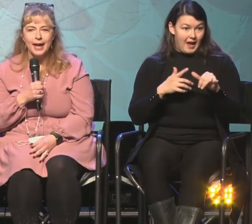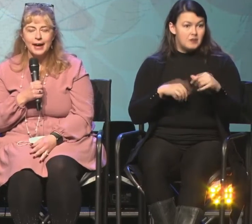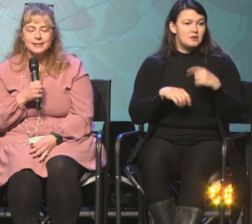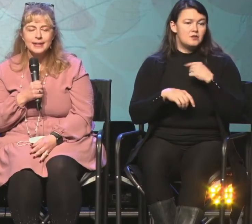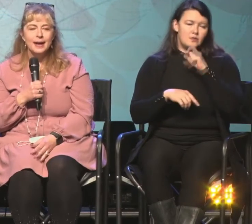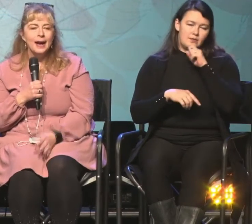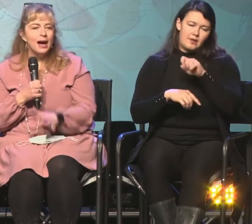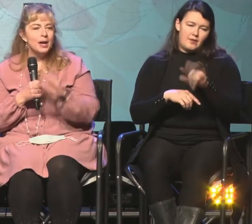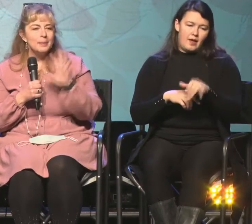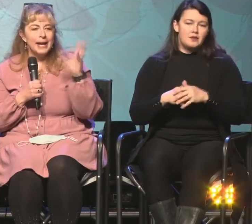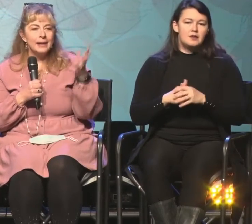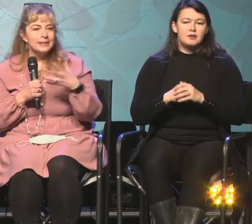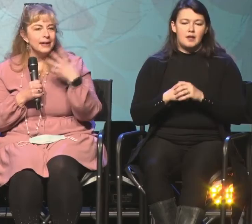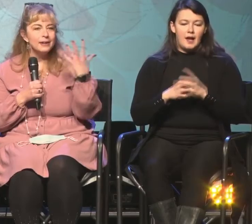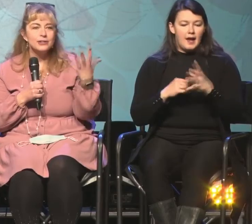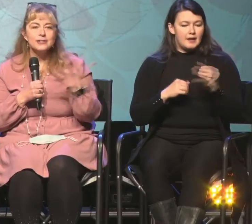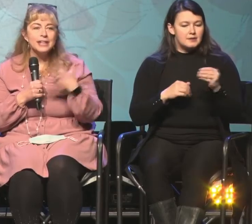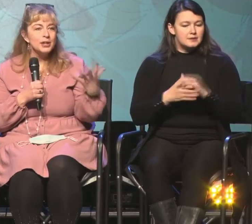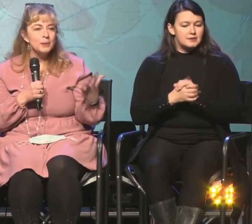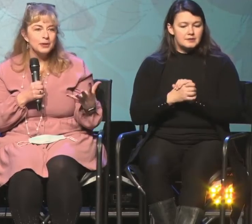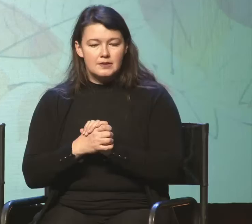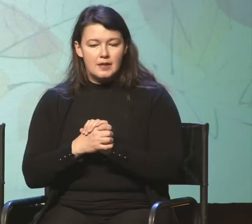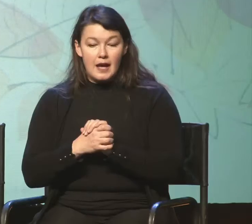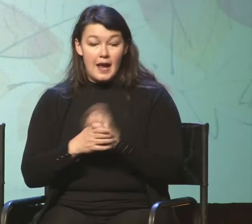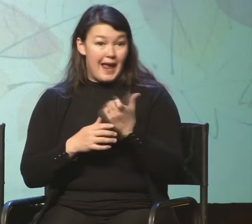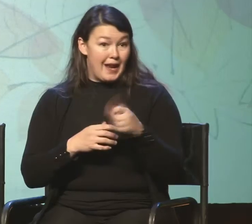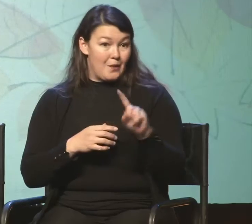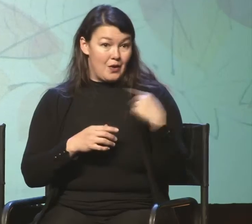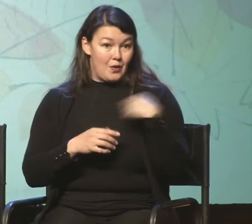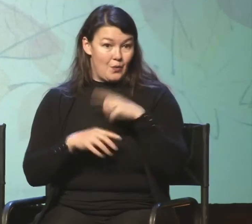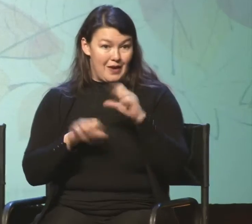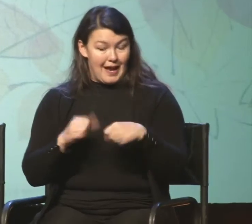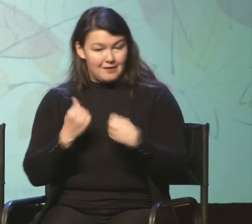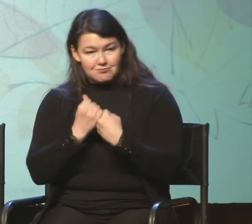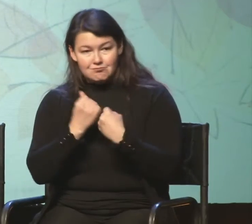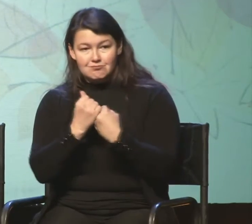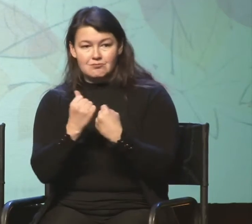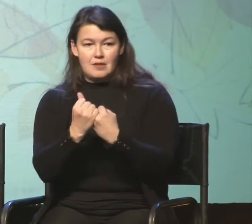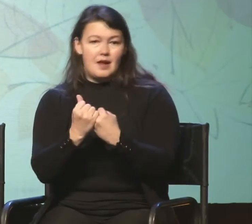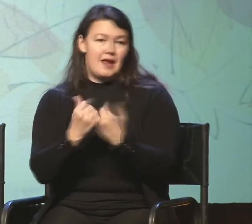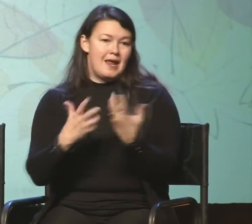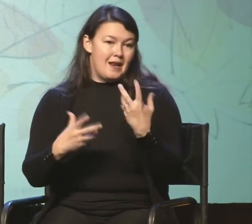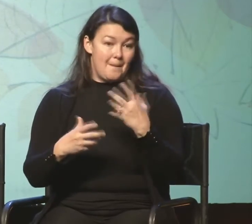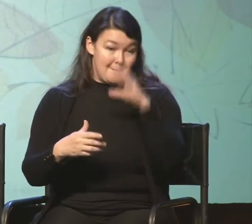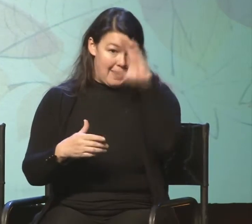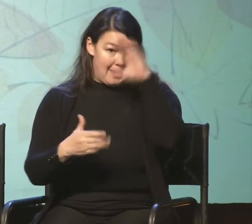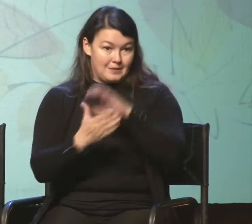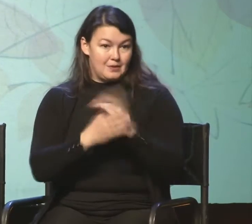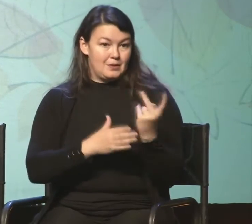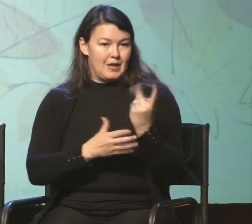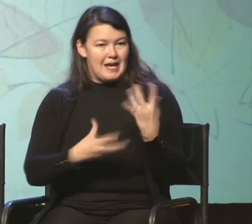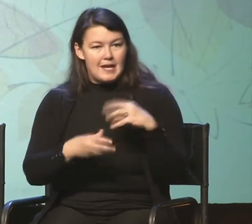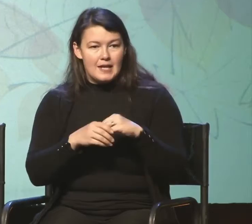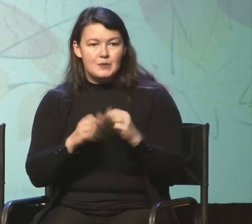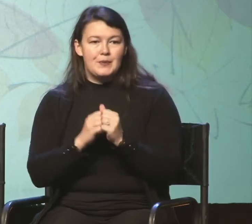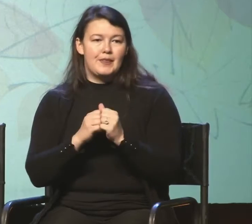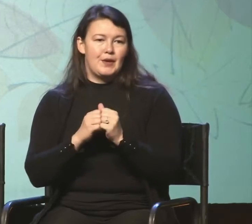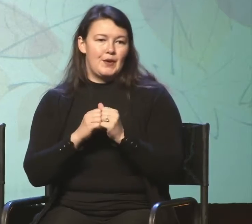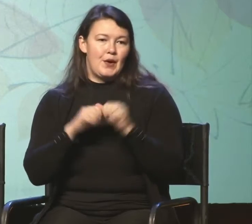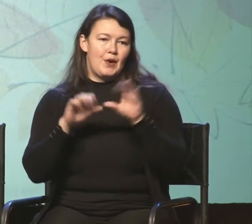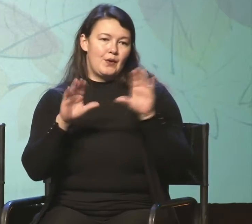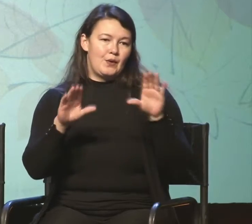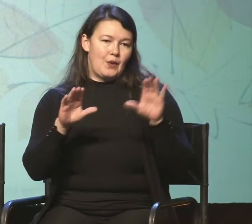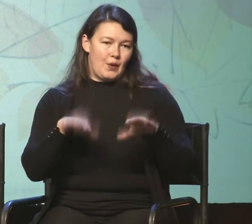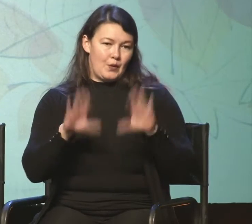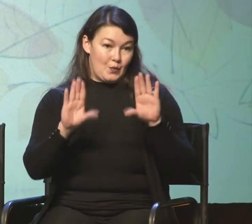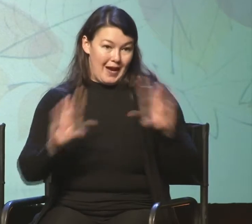do that. And just anywhere that we can. And we love to engage my husband and with our grandkids too,